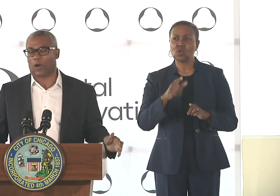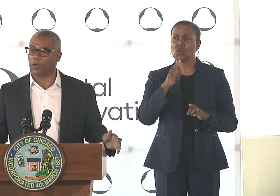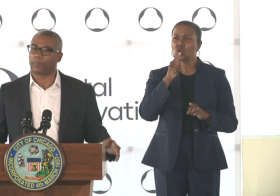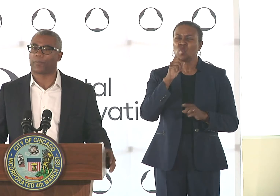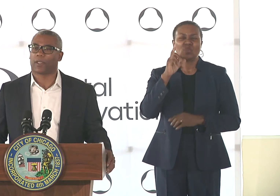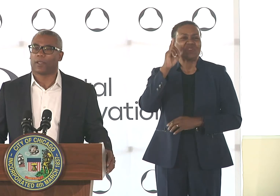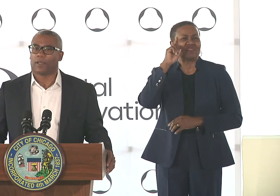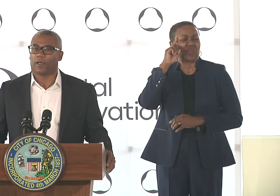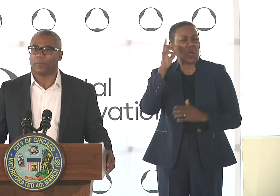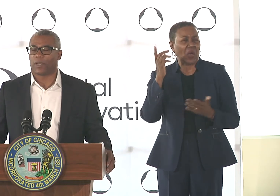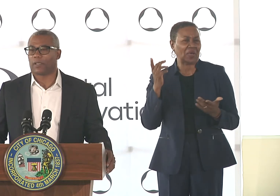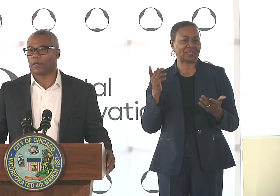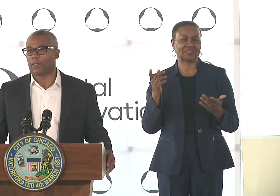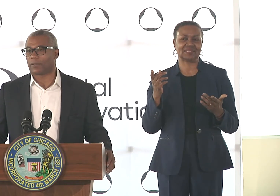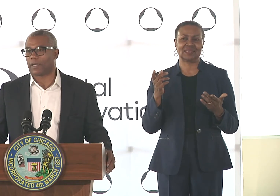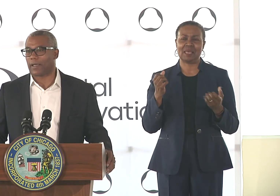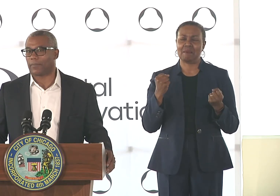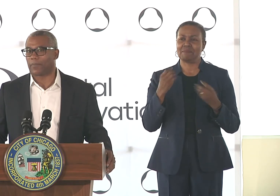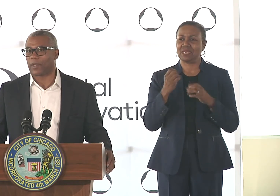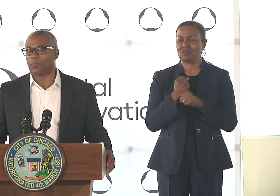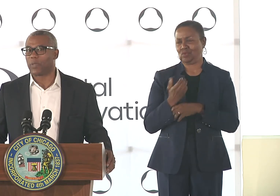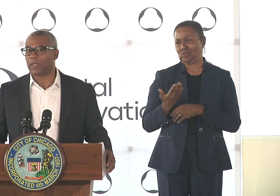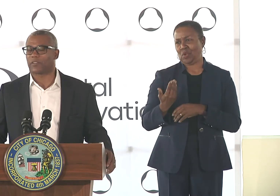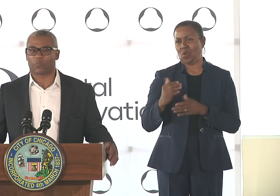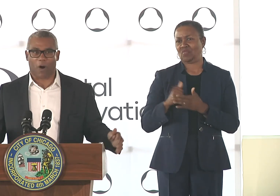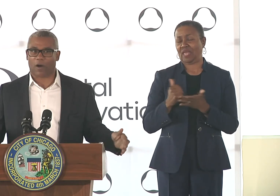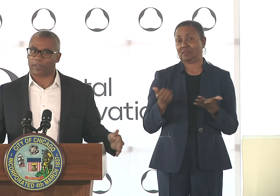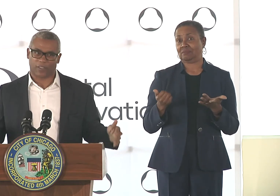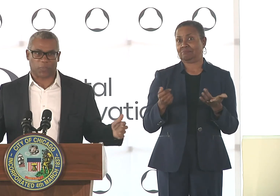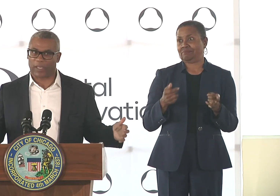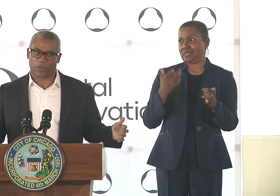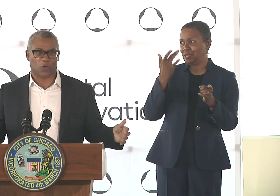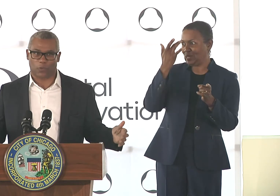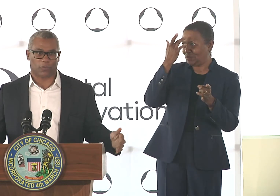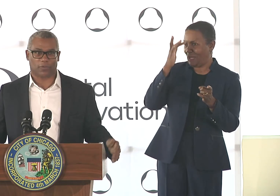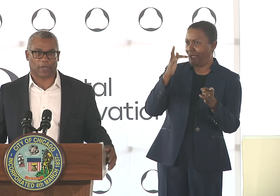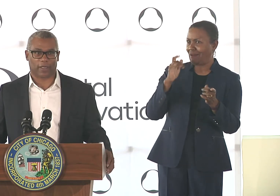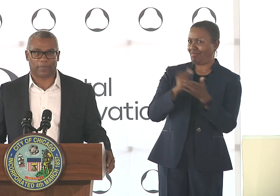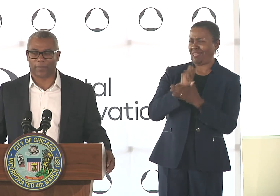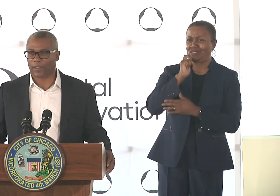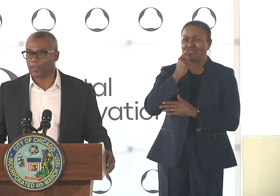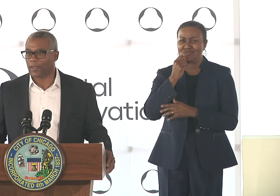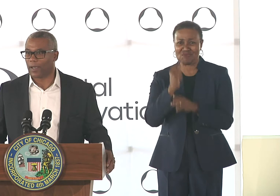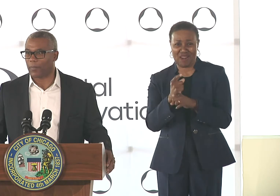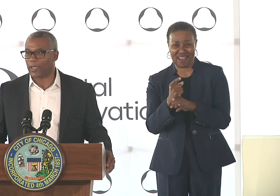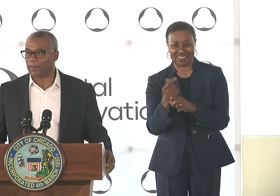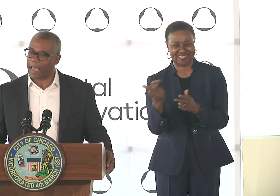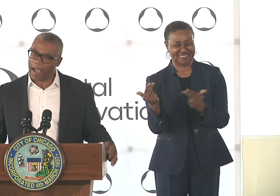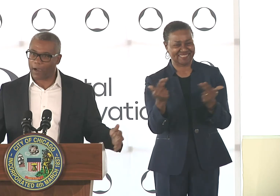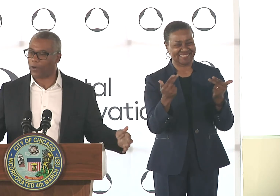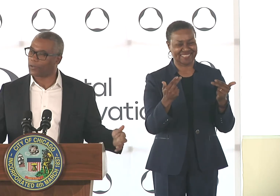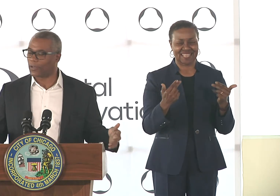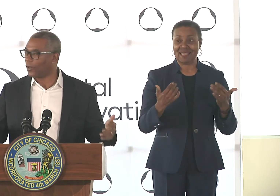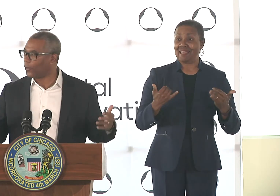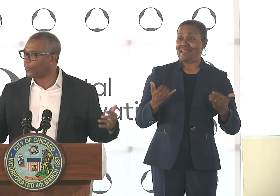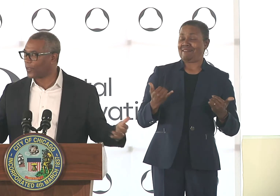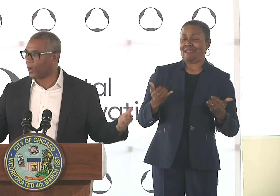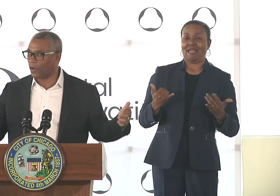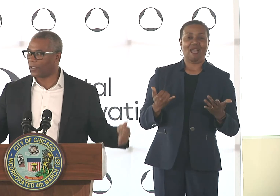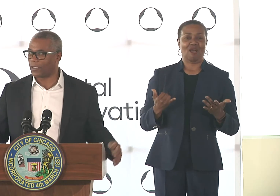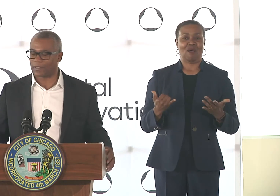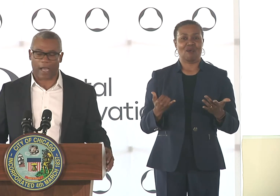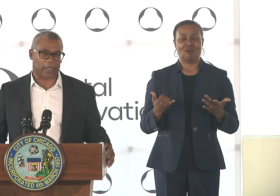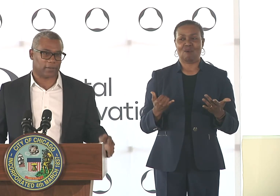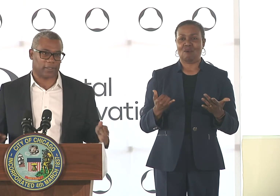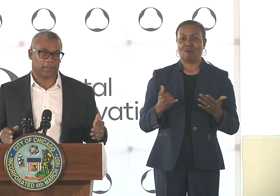ever thought in many years that being smart is being cool, right? I mean, now, you know,